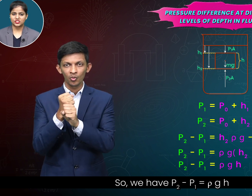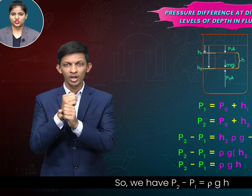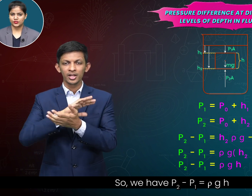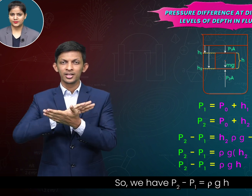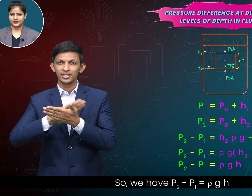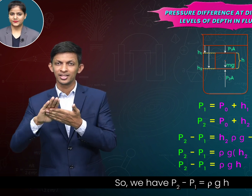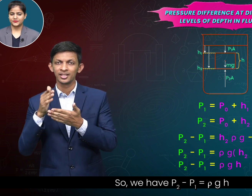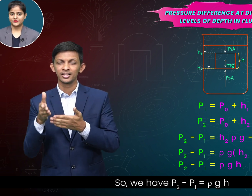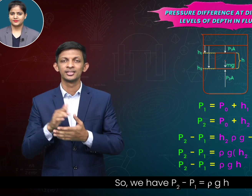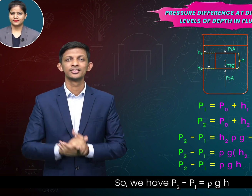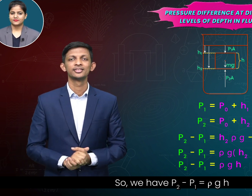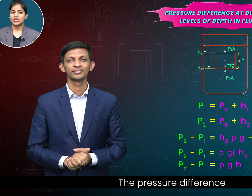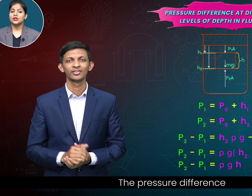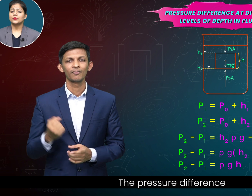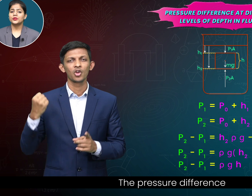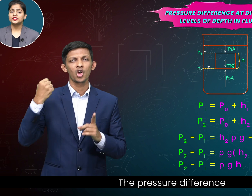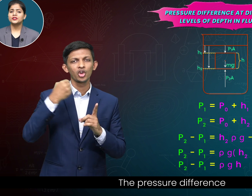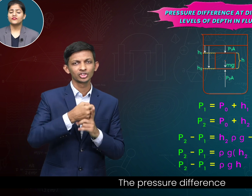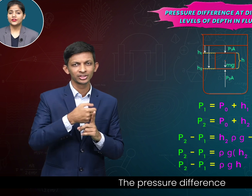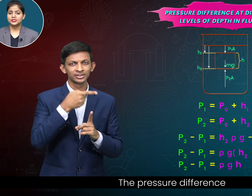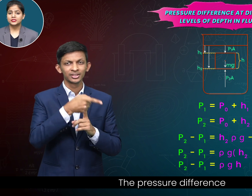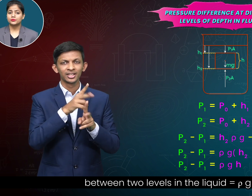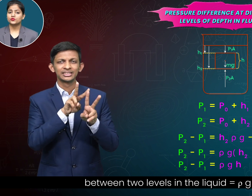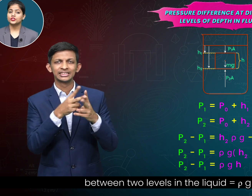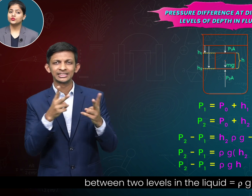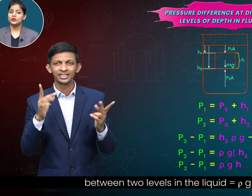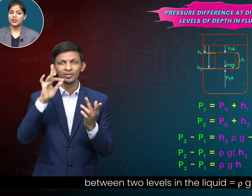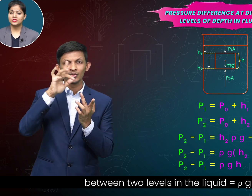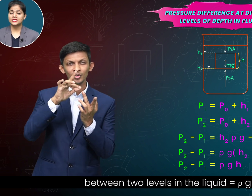h. The pressure difference between two levels in the